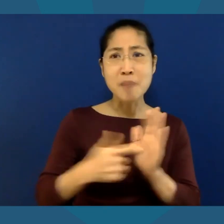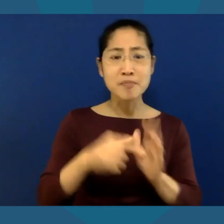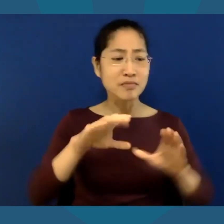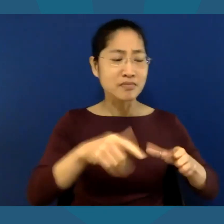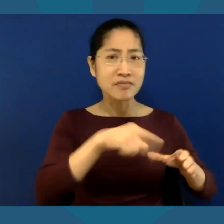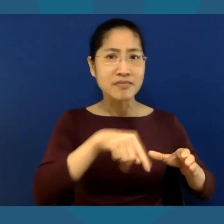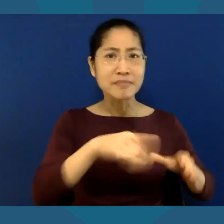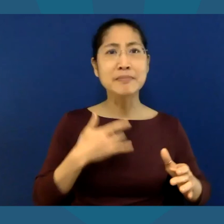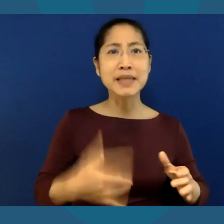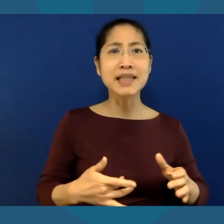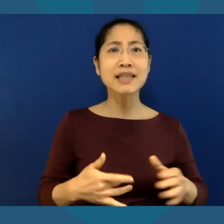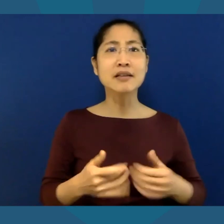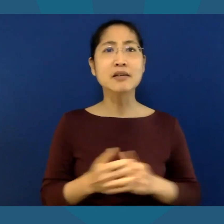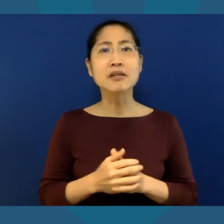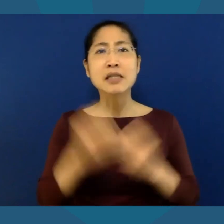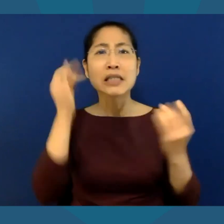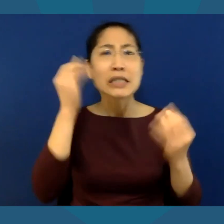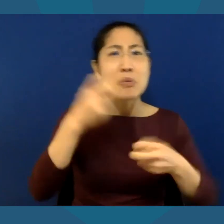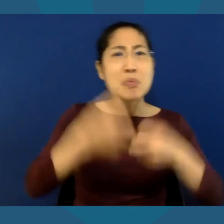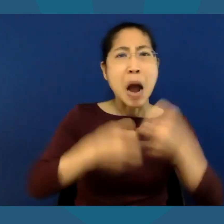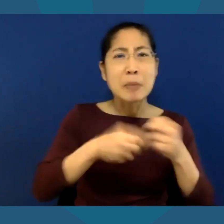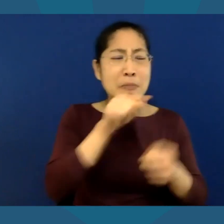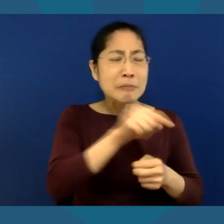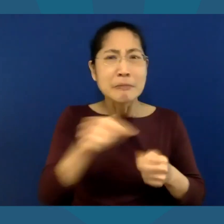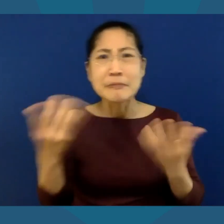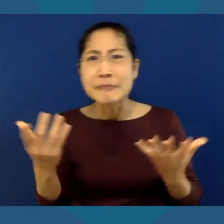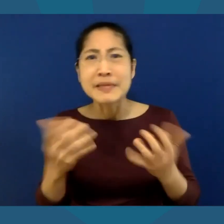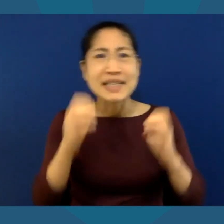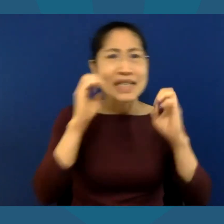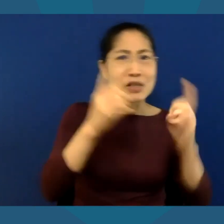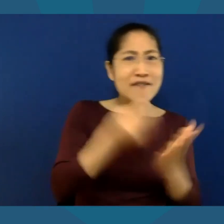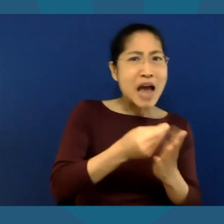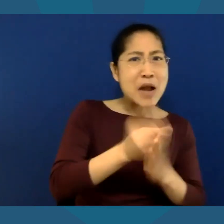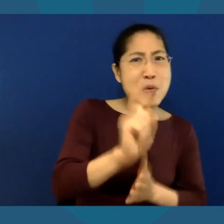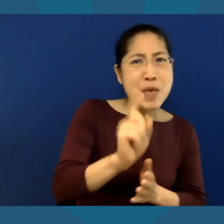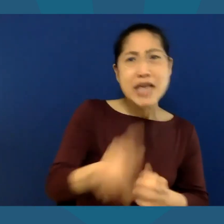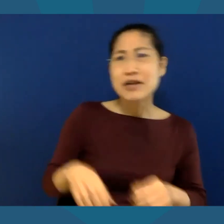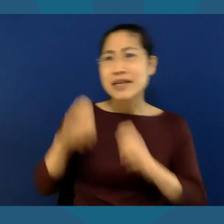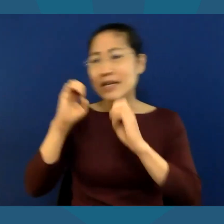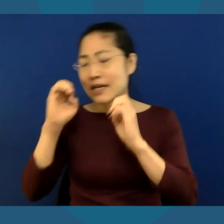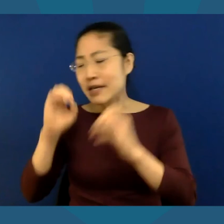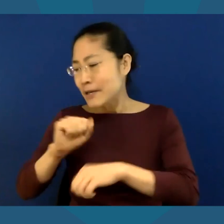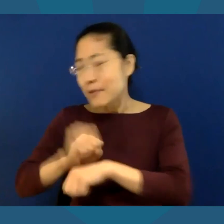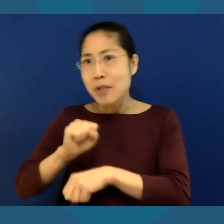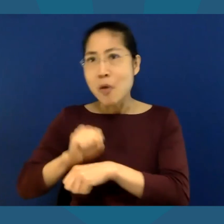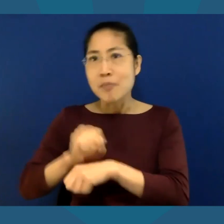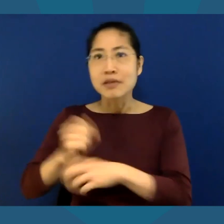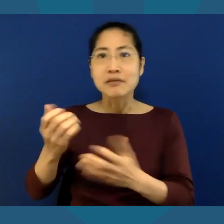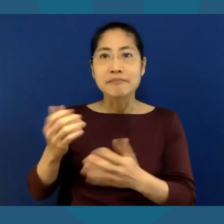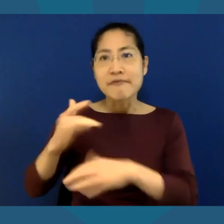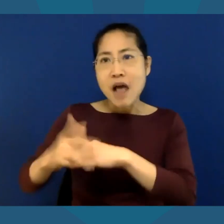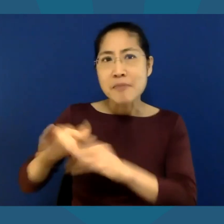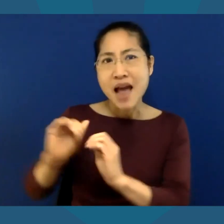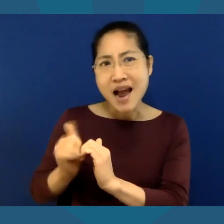However, some do, because it is easier than finding solutions to problems such